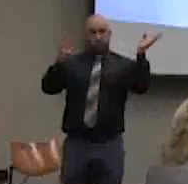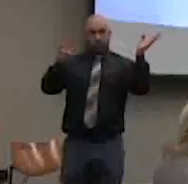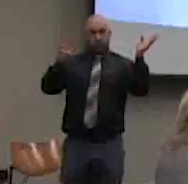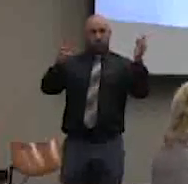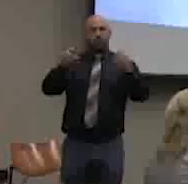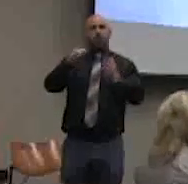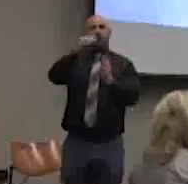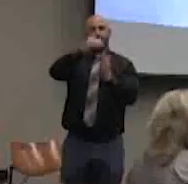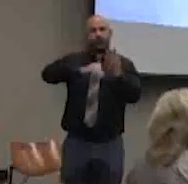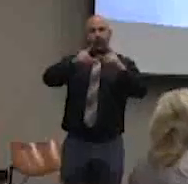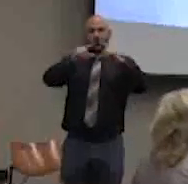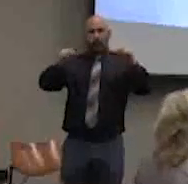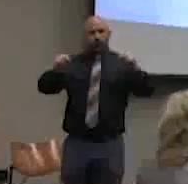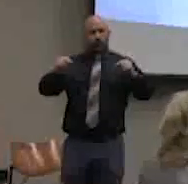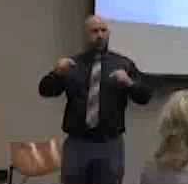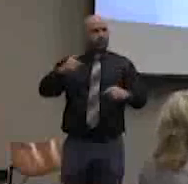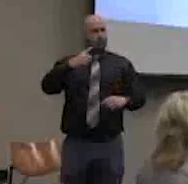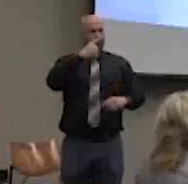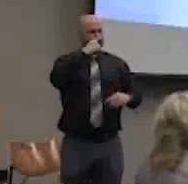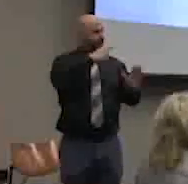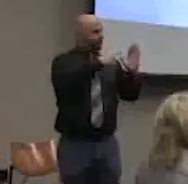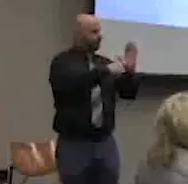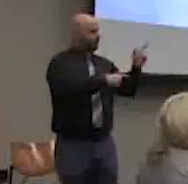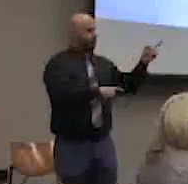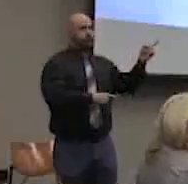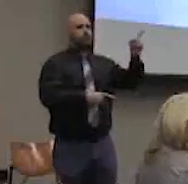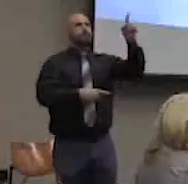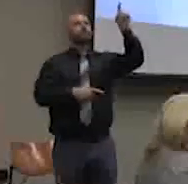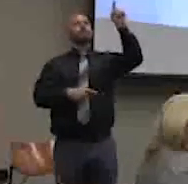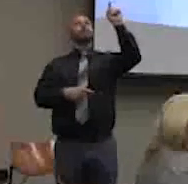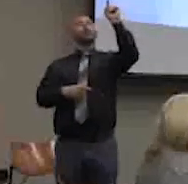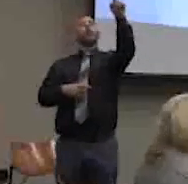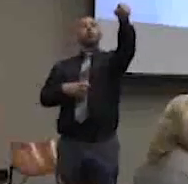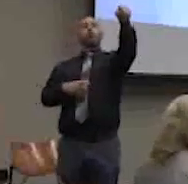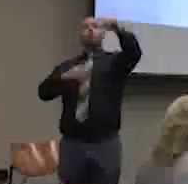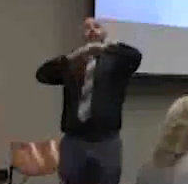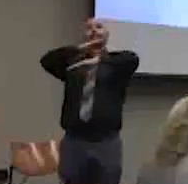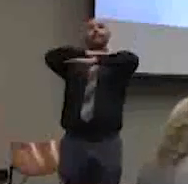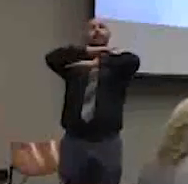somebody raise where there's they are at that table?